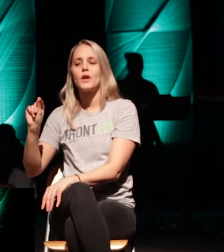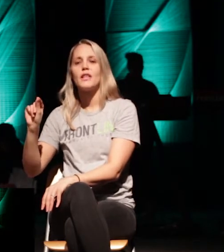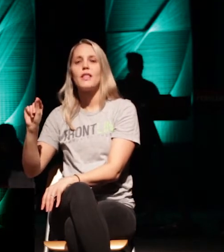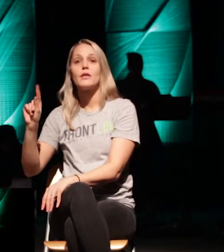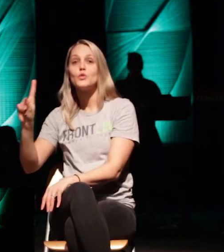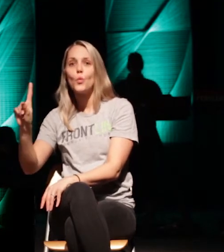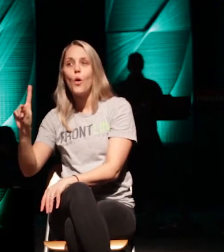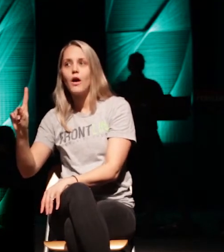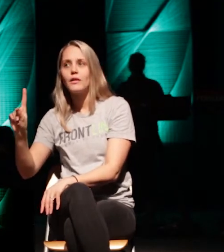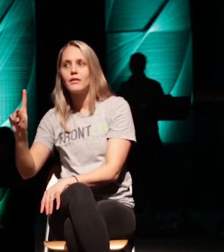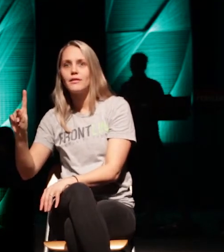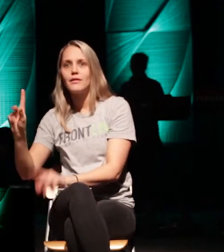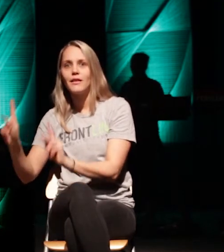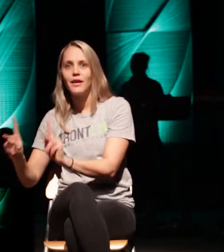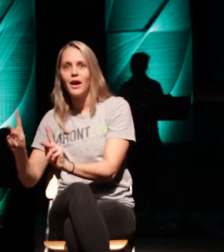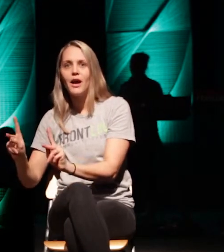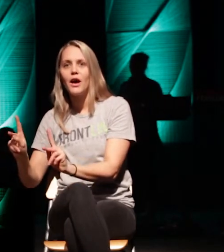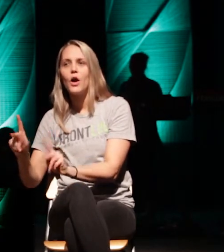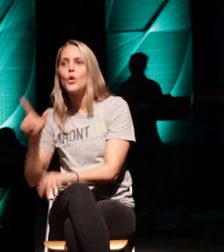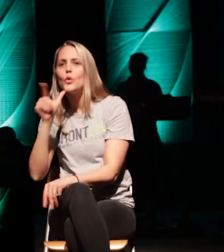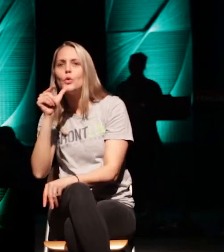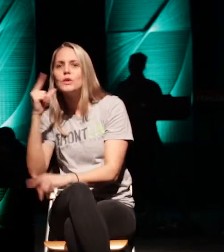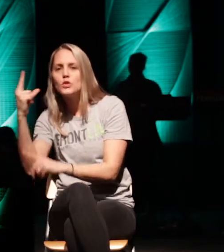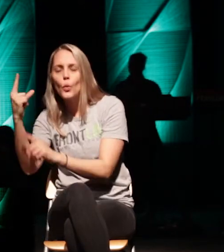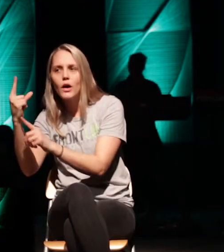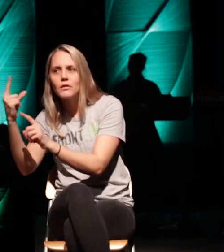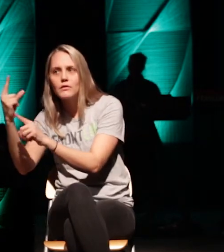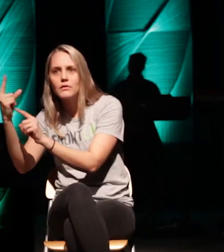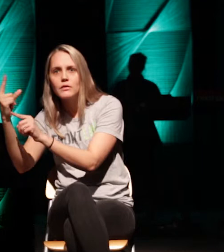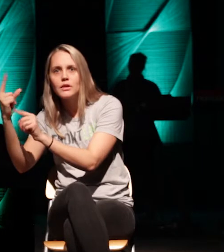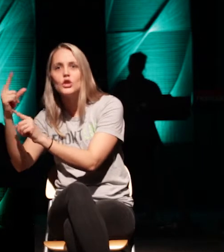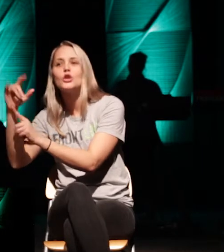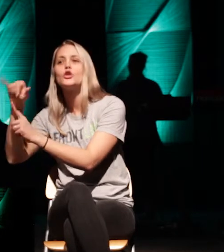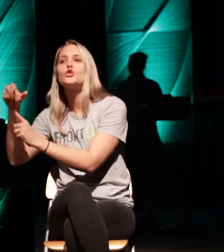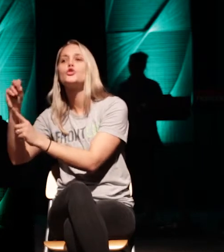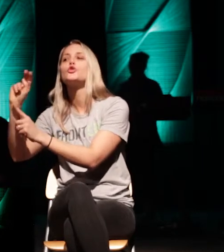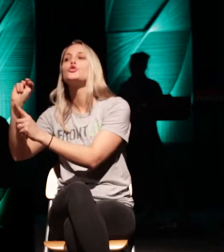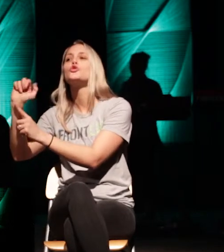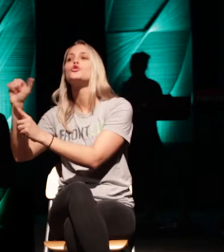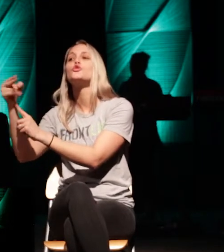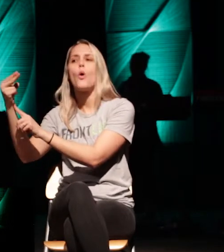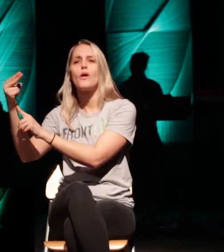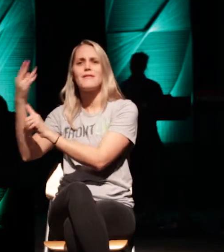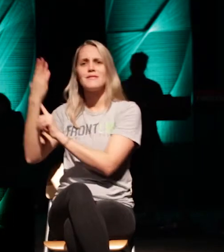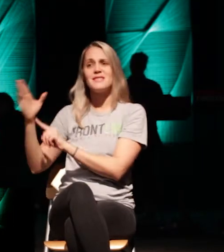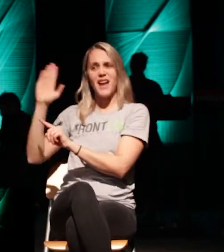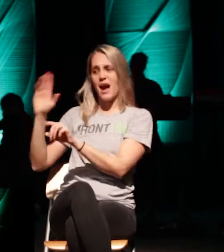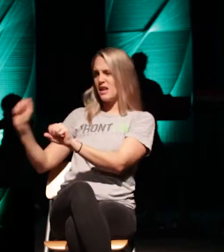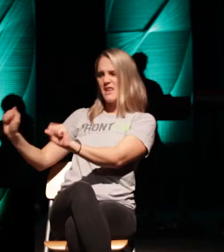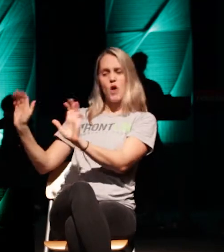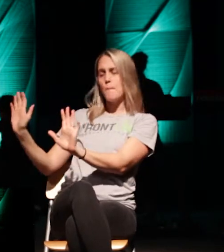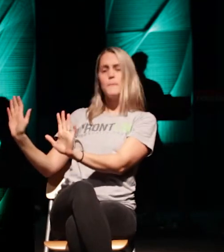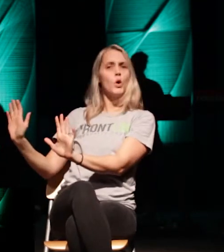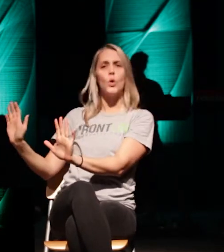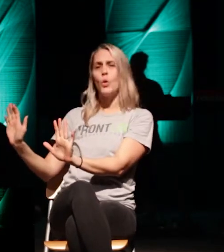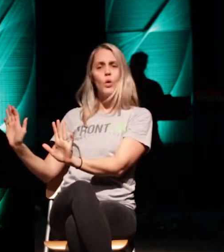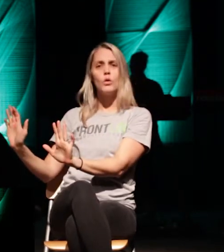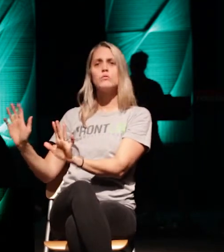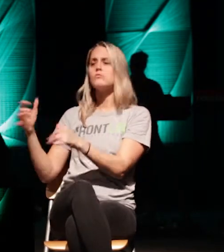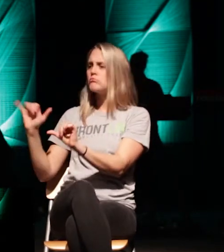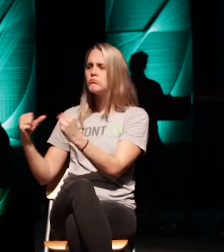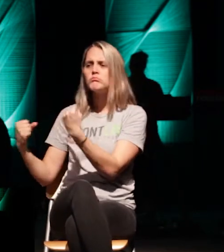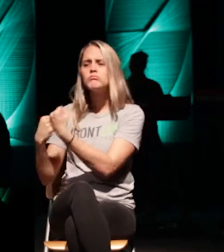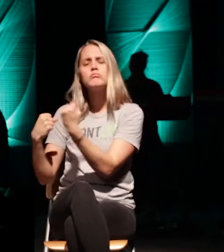Who is it? It's Jonah. God doesn't give up on Jonah, just like he didn't give up on the